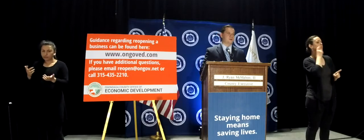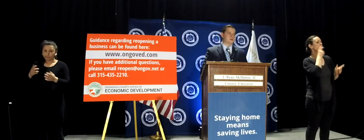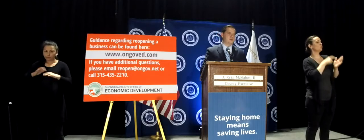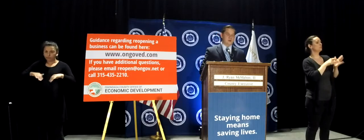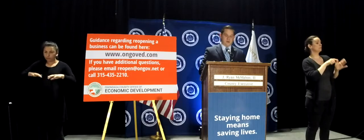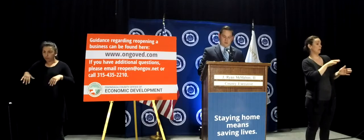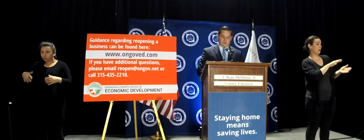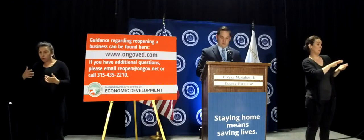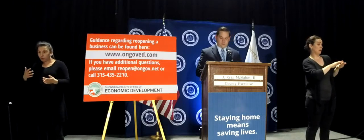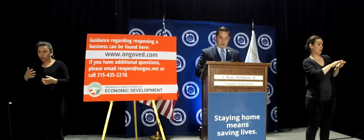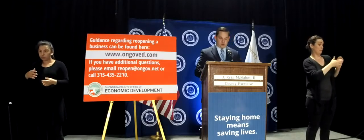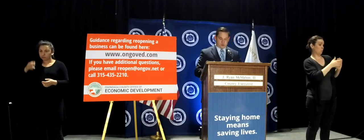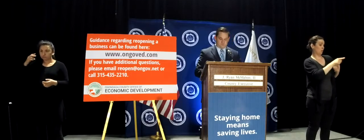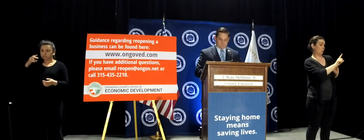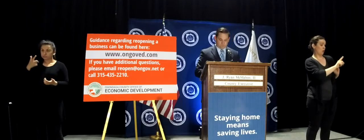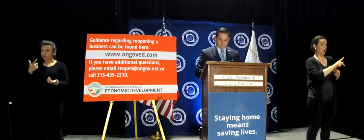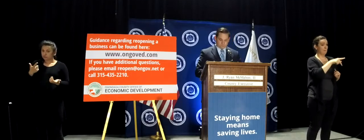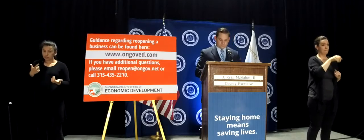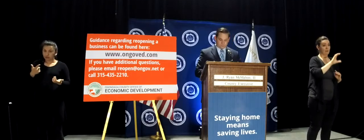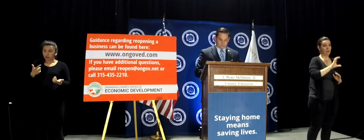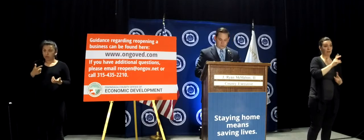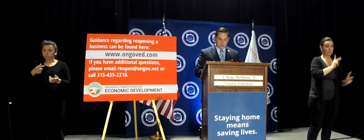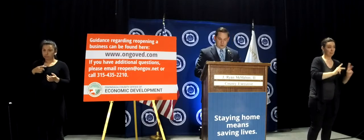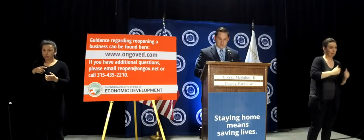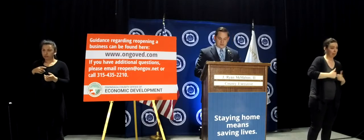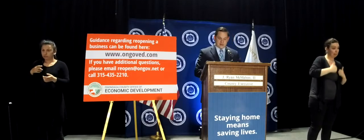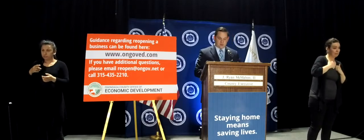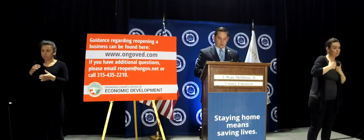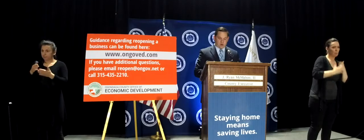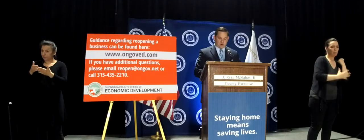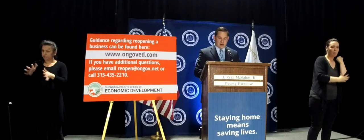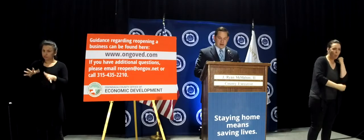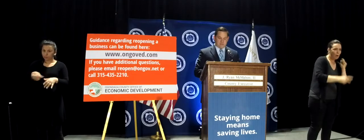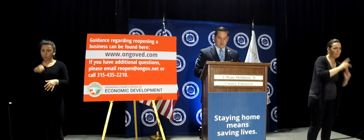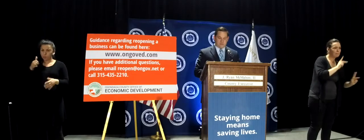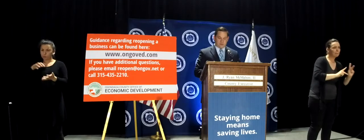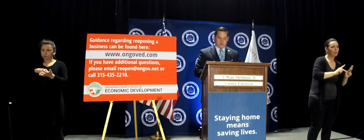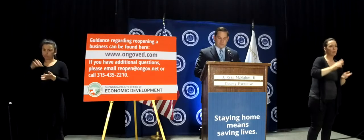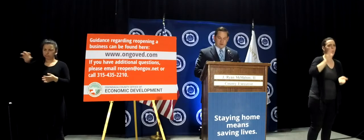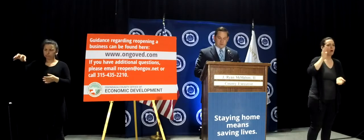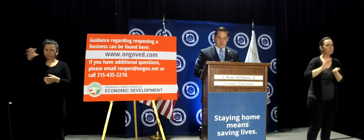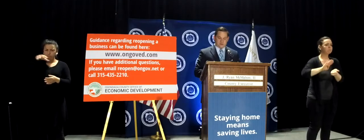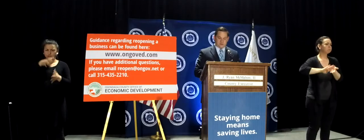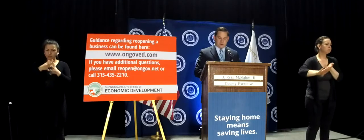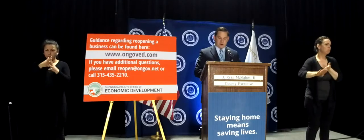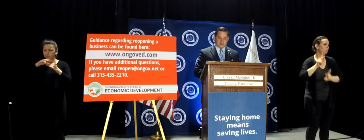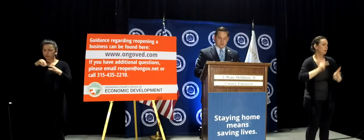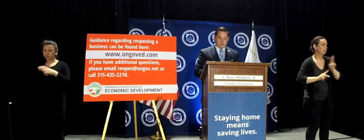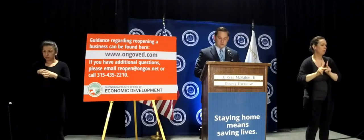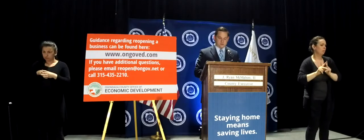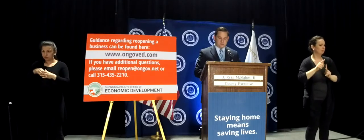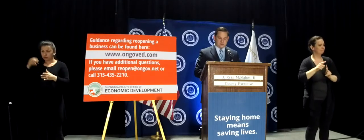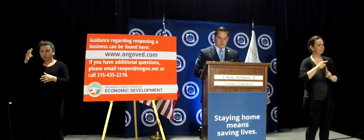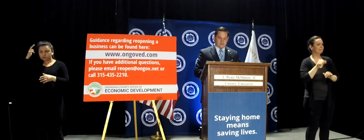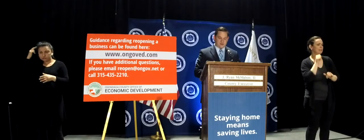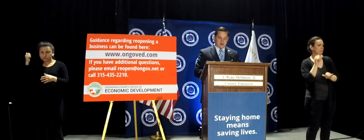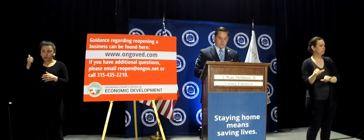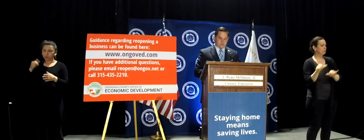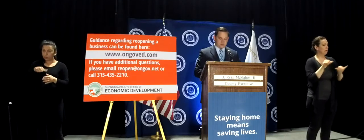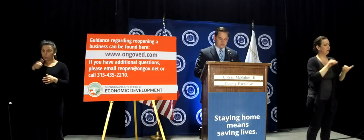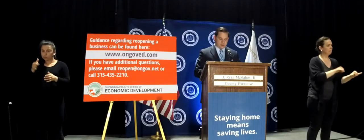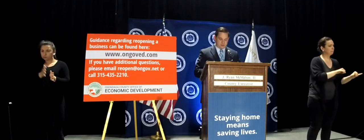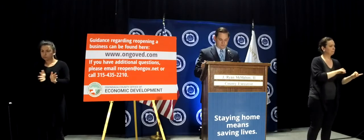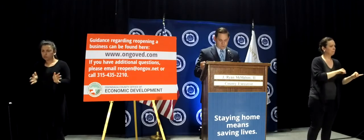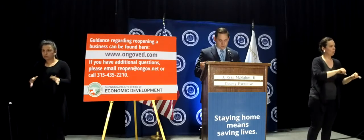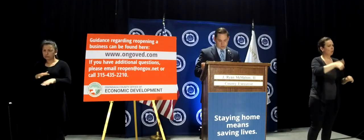other parts of the country. To date, 199 people have been released from our hospitals. That's up 5